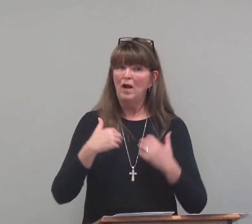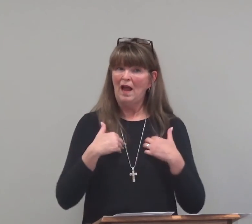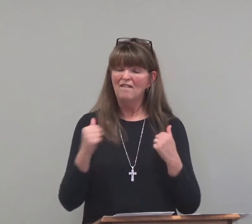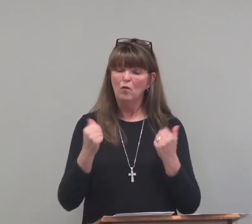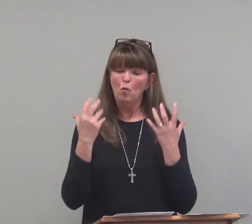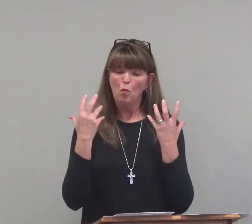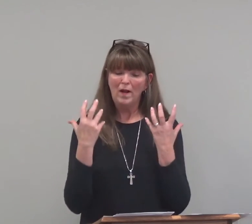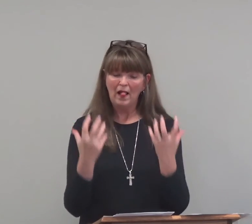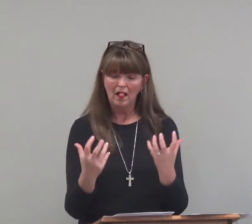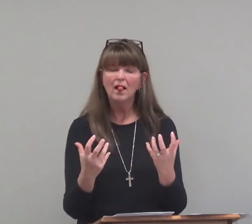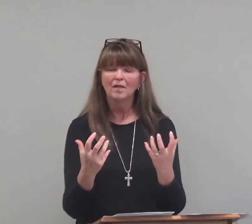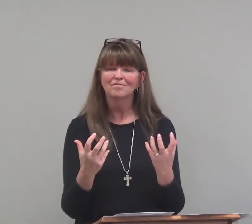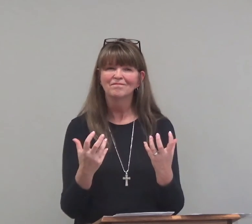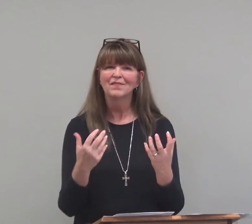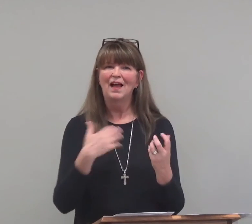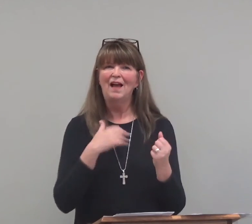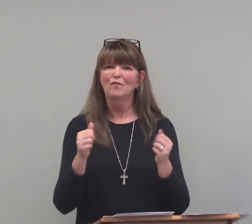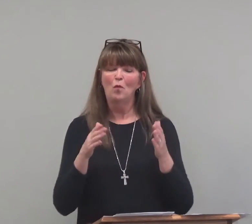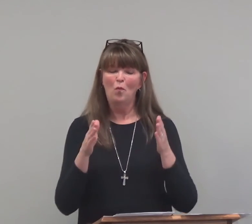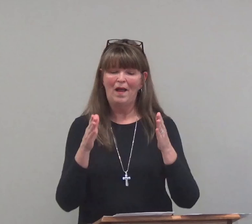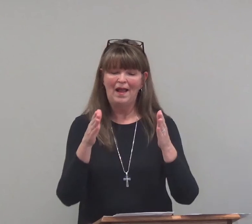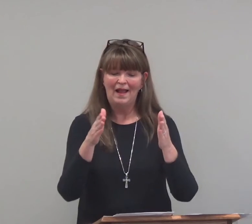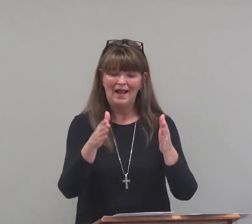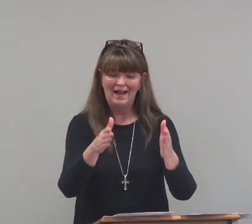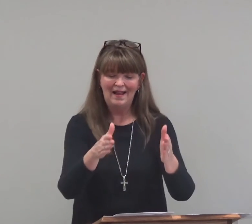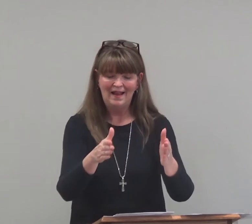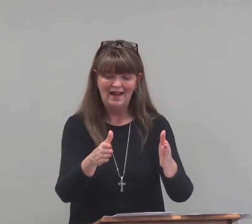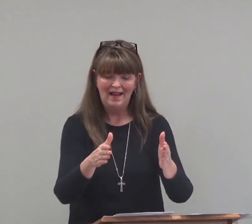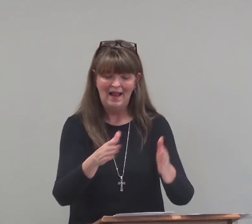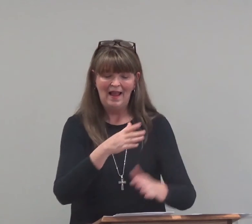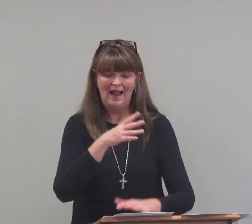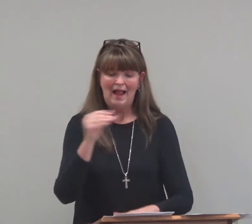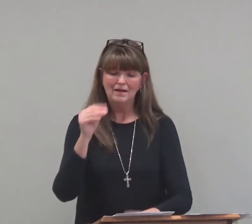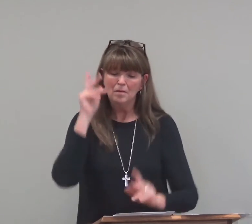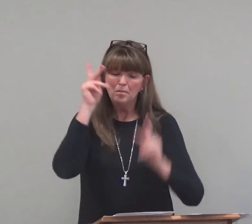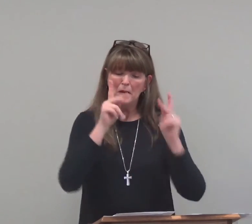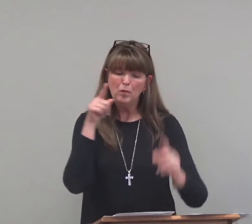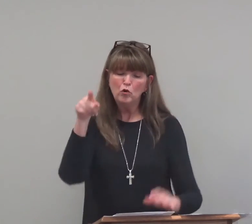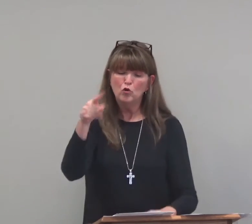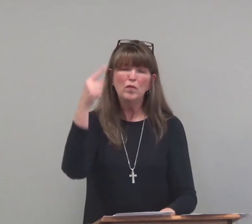teach us. So if you've got the will, you'll find a way.